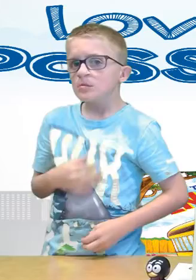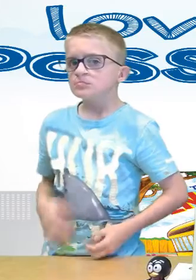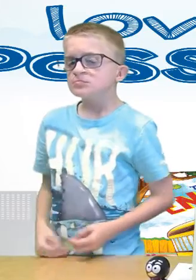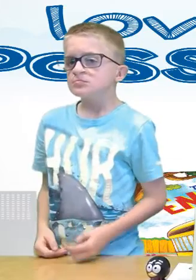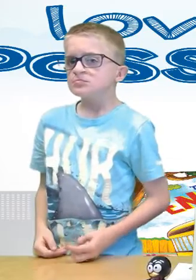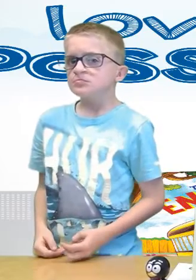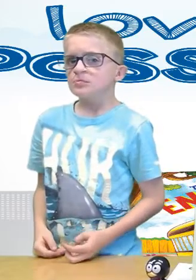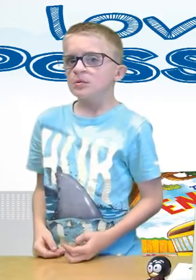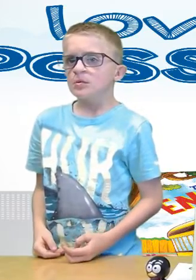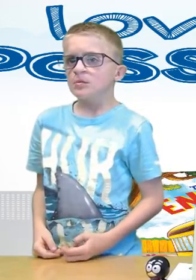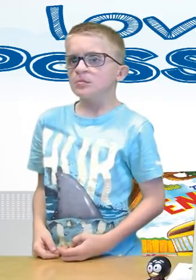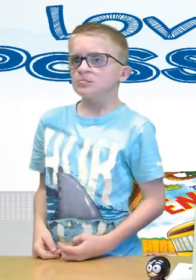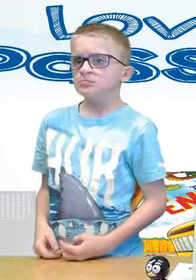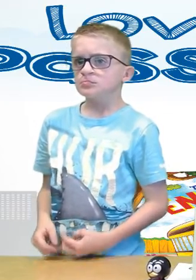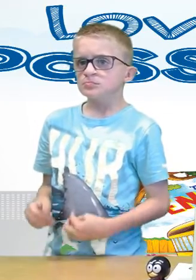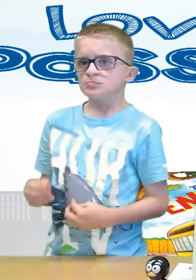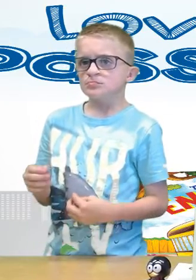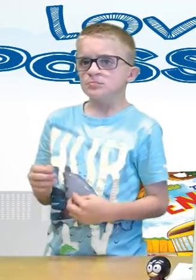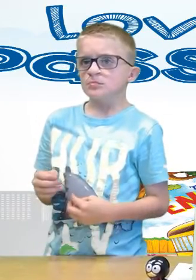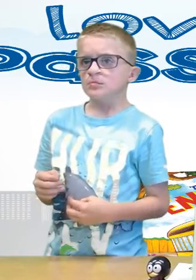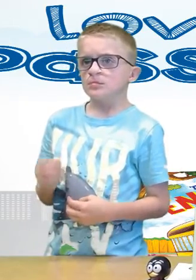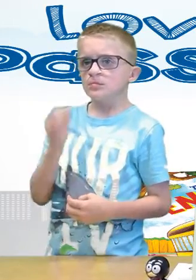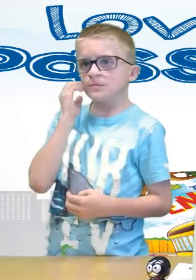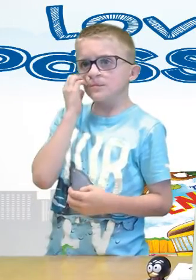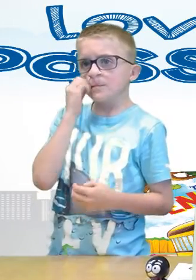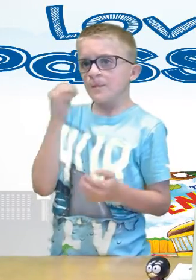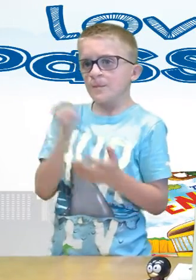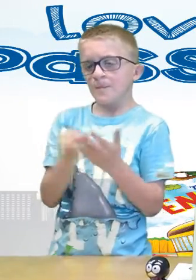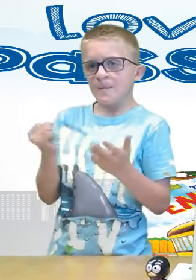Drawing winners are Michael, room 3,